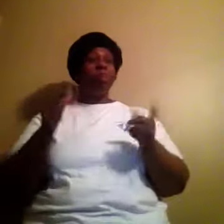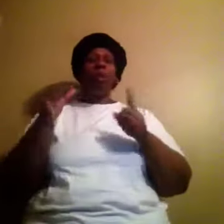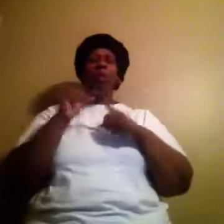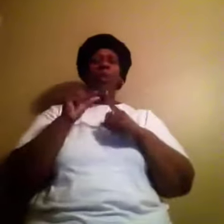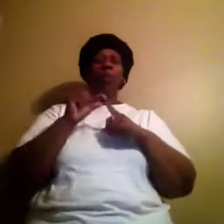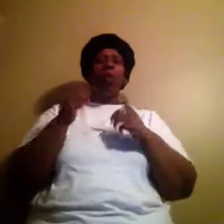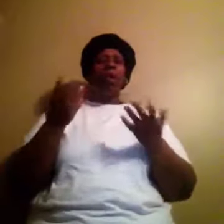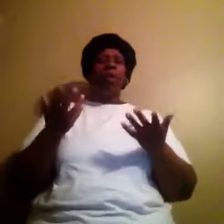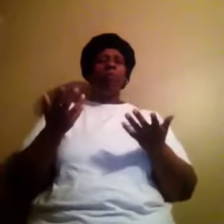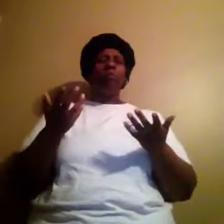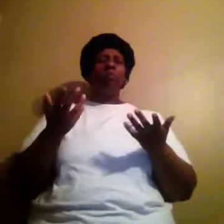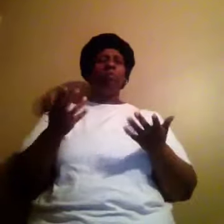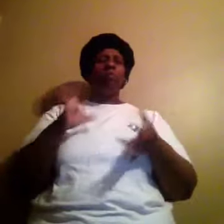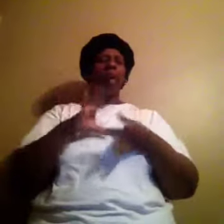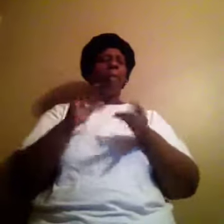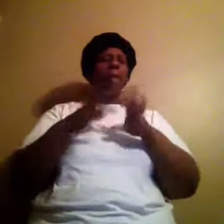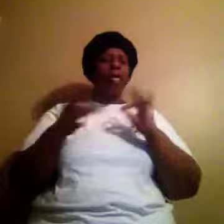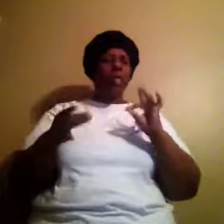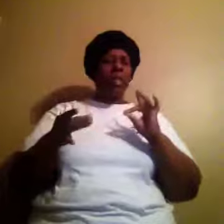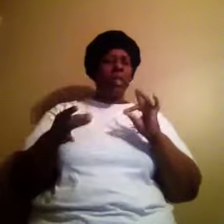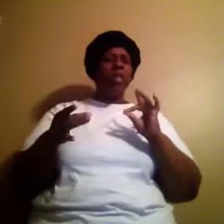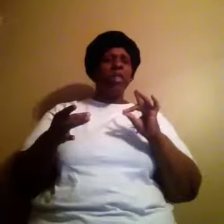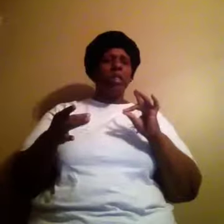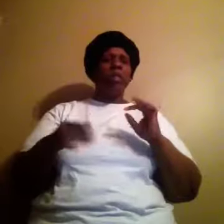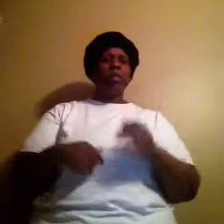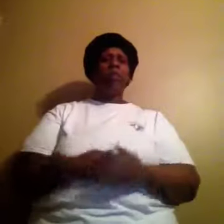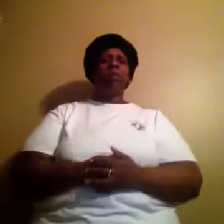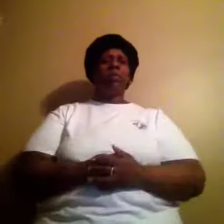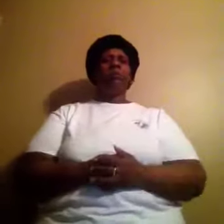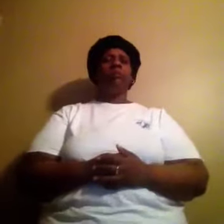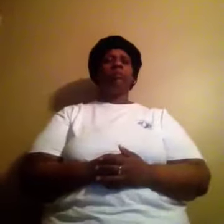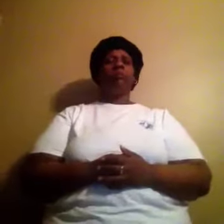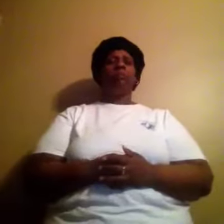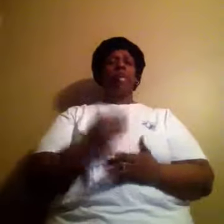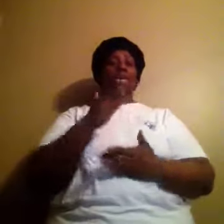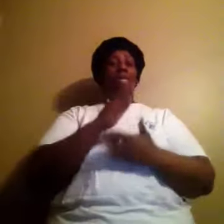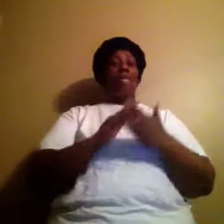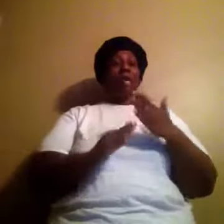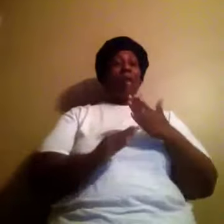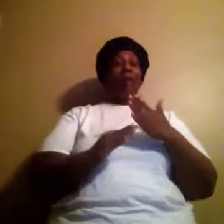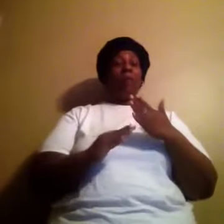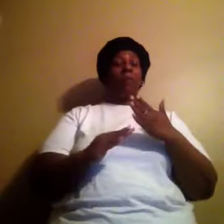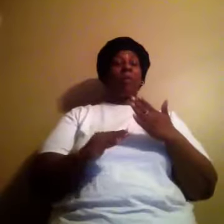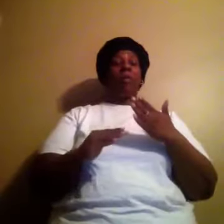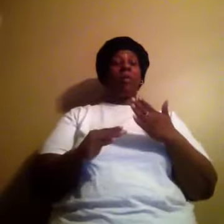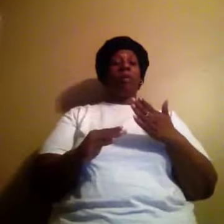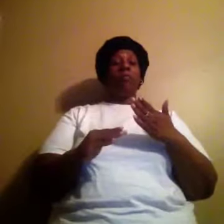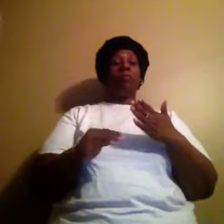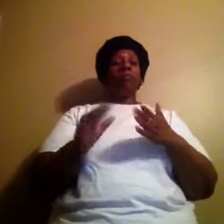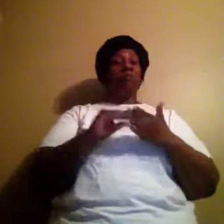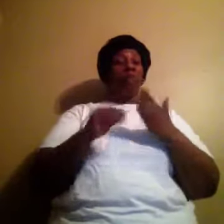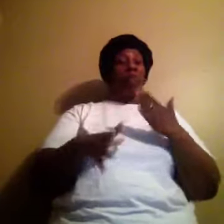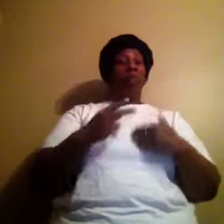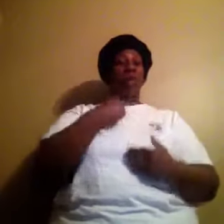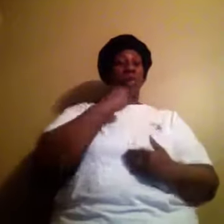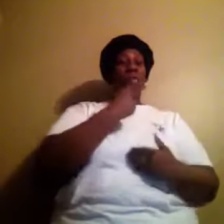is messages, and students might want to say message or